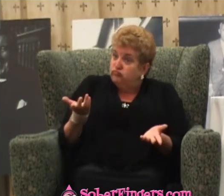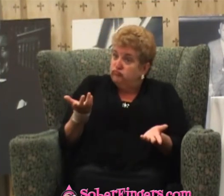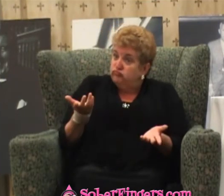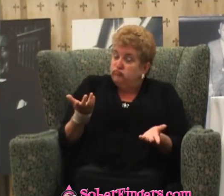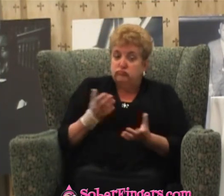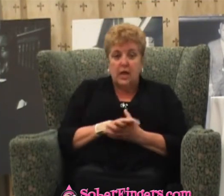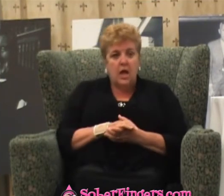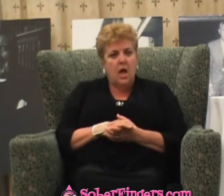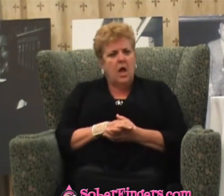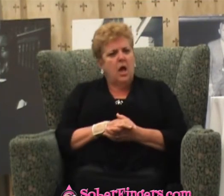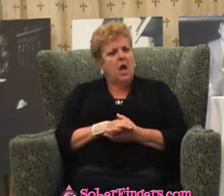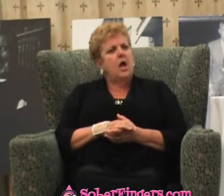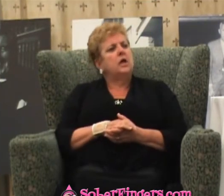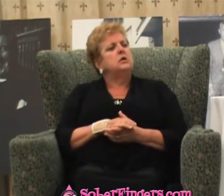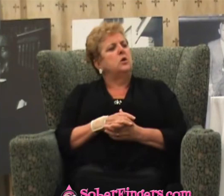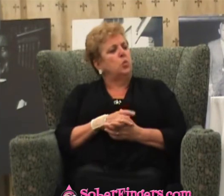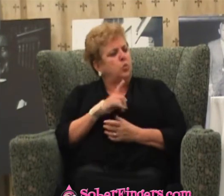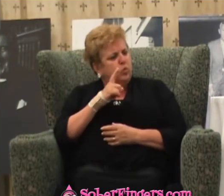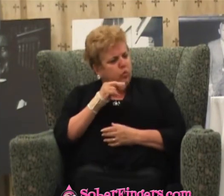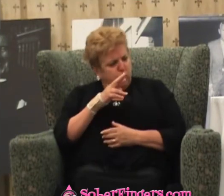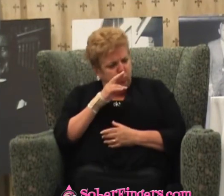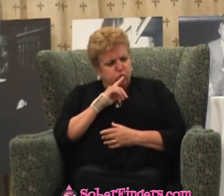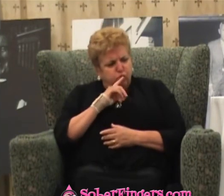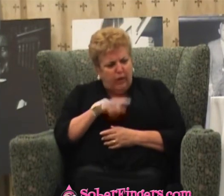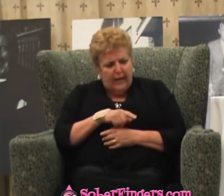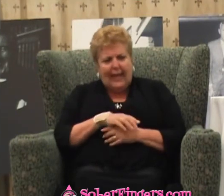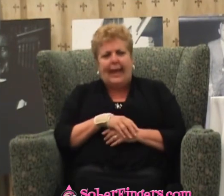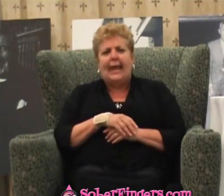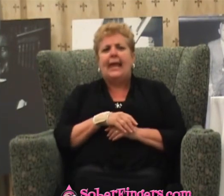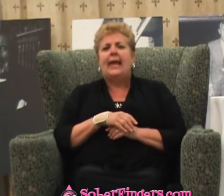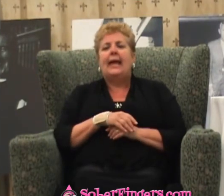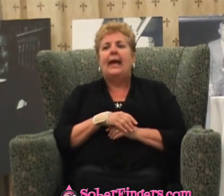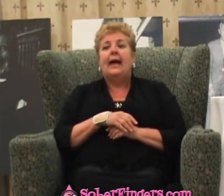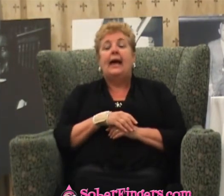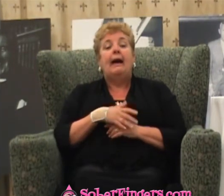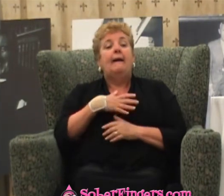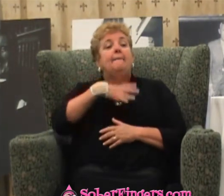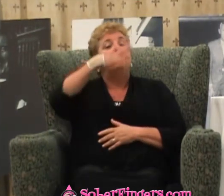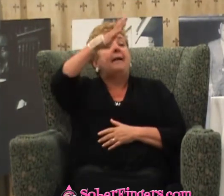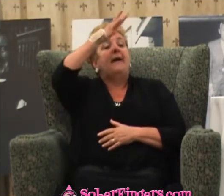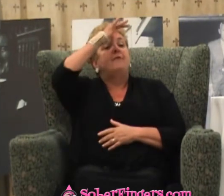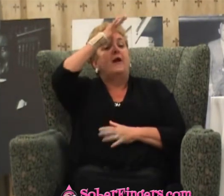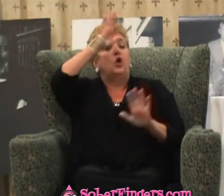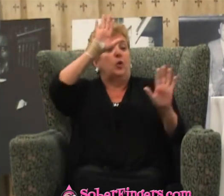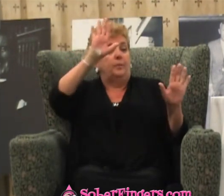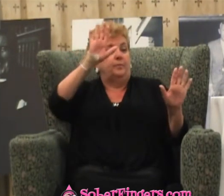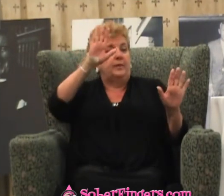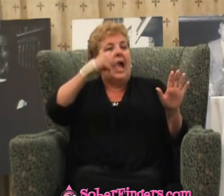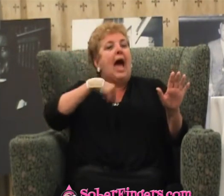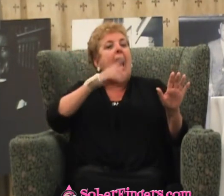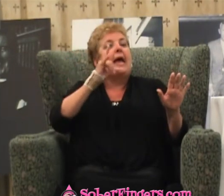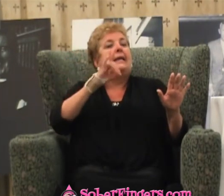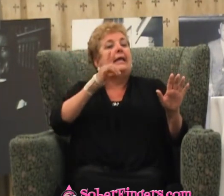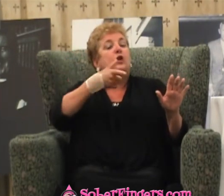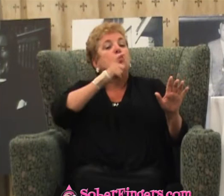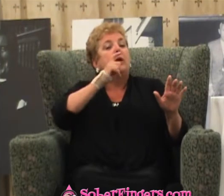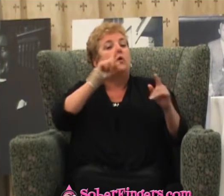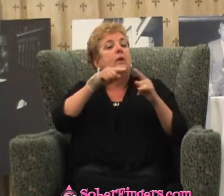She said, really? Really? My fault, huh? She said, I'll tell you what, I did drink when I was young, and every time I drank, I got